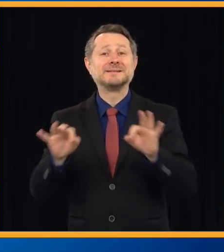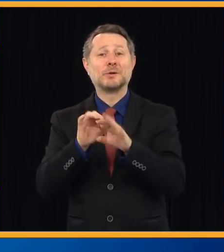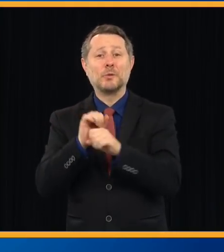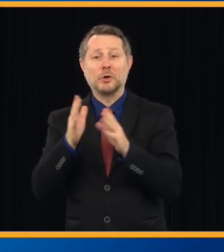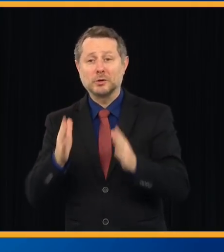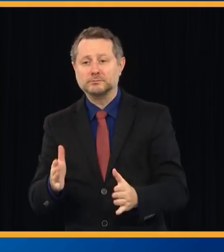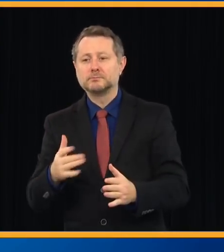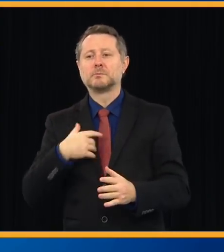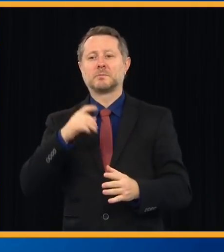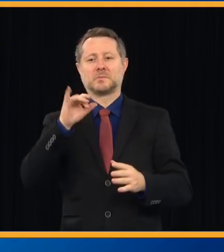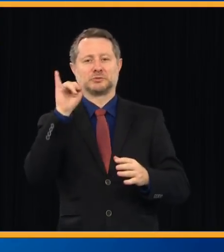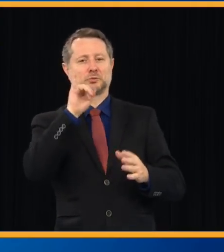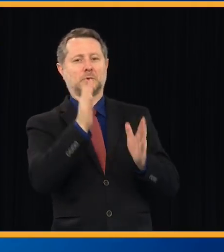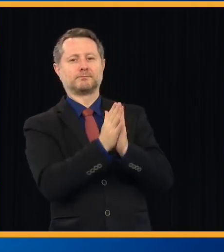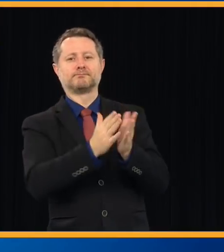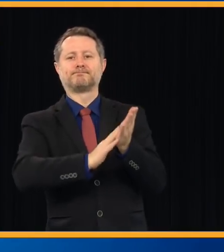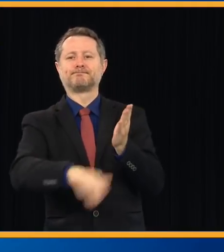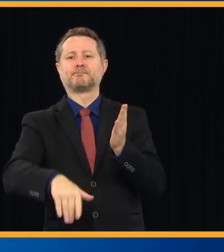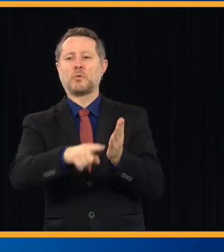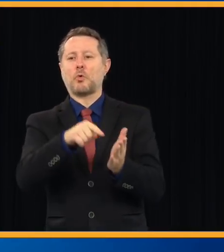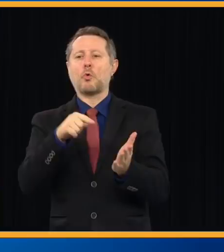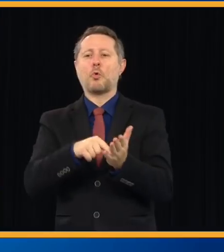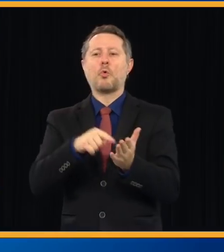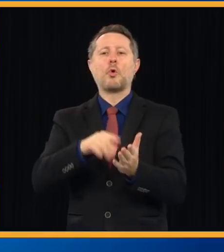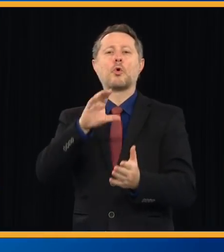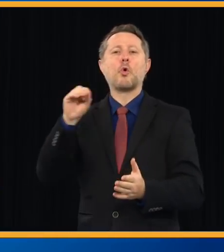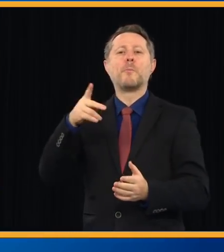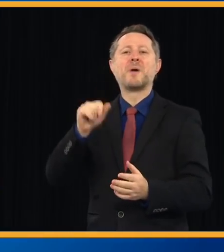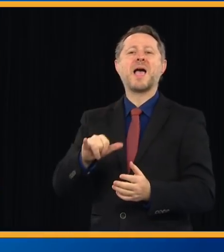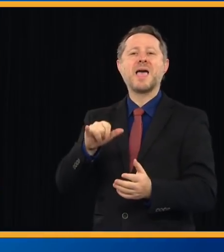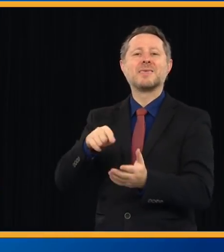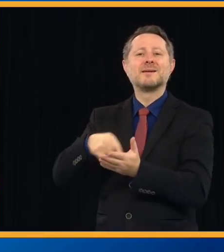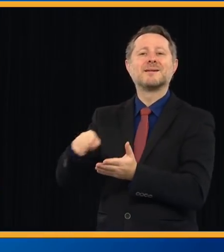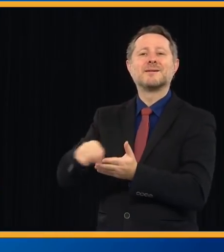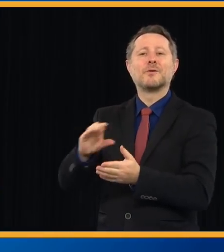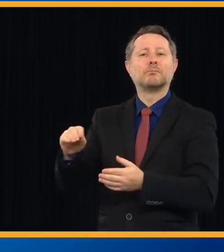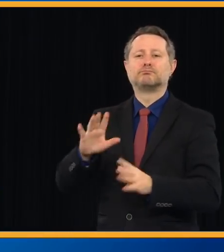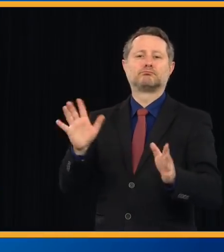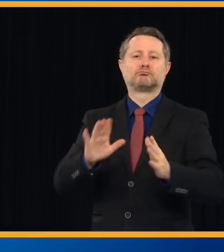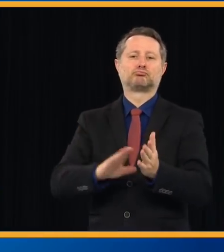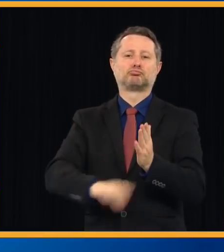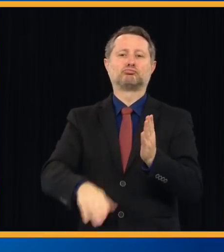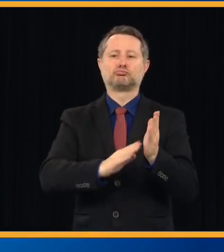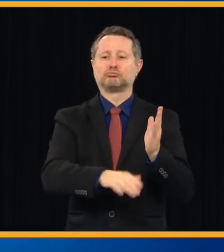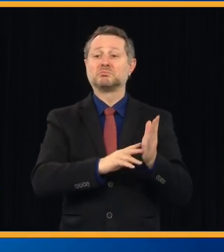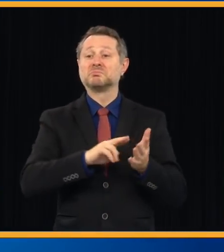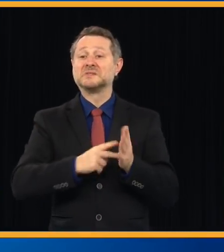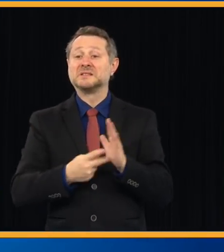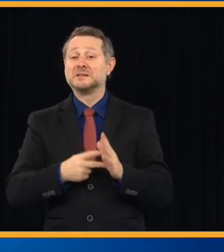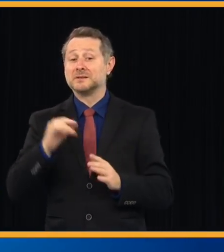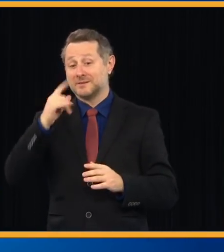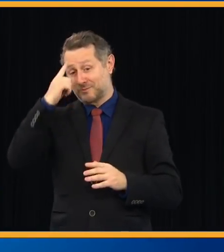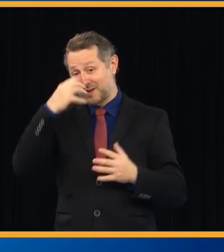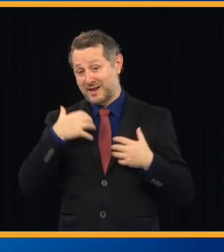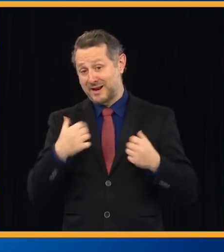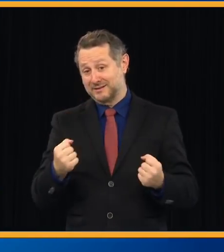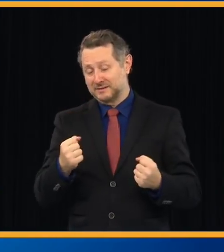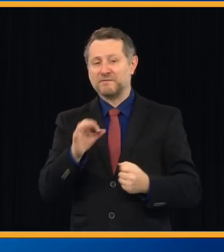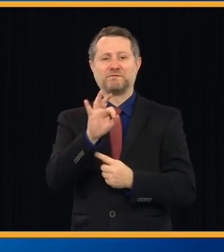which means the mental health services will be free for frontline workers.